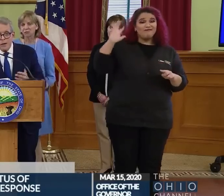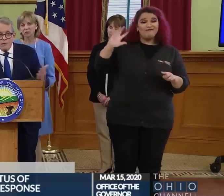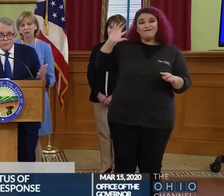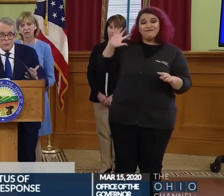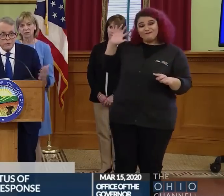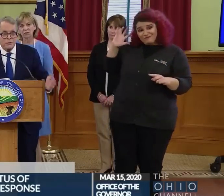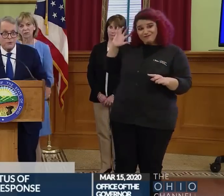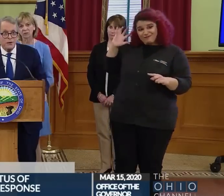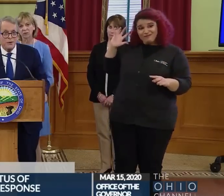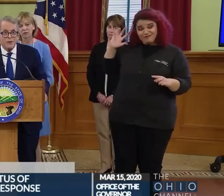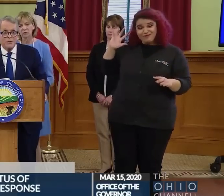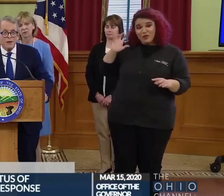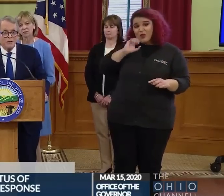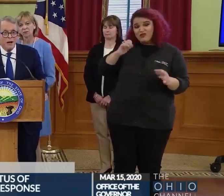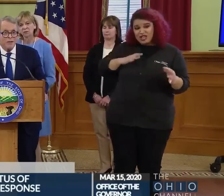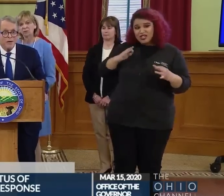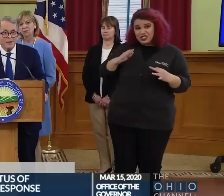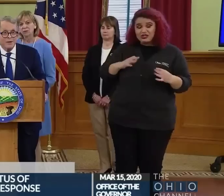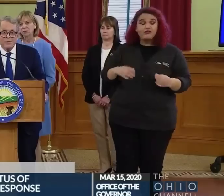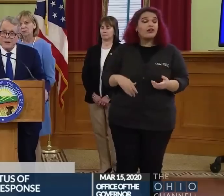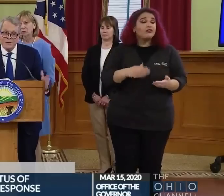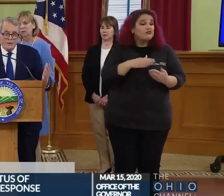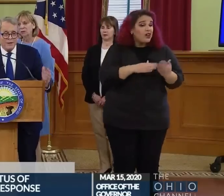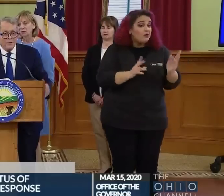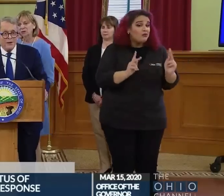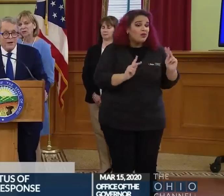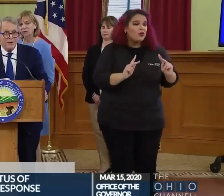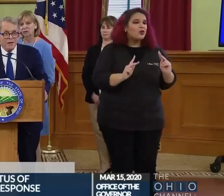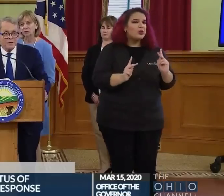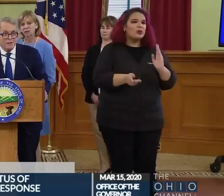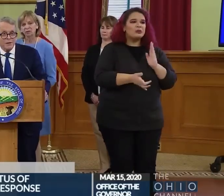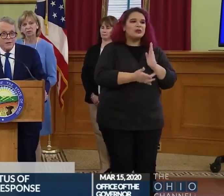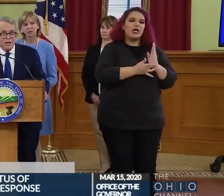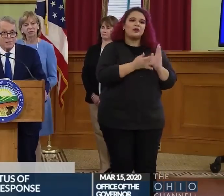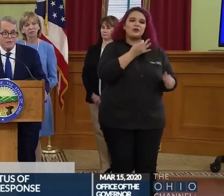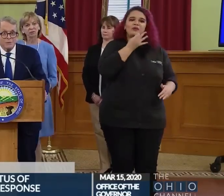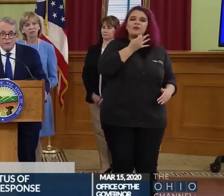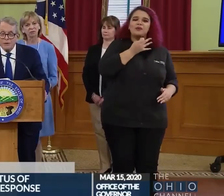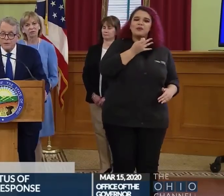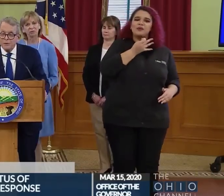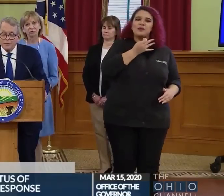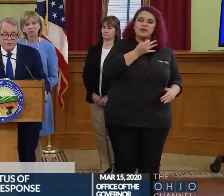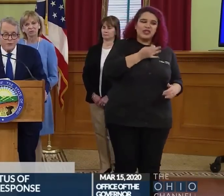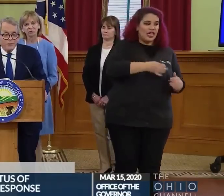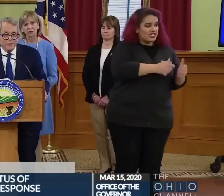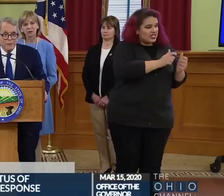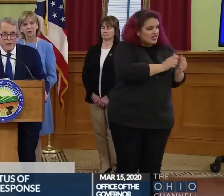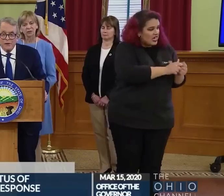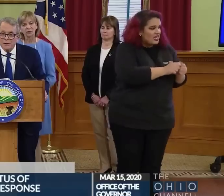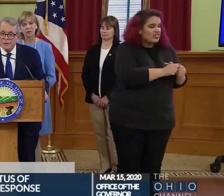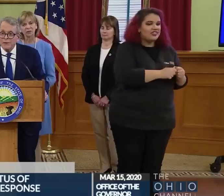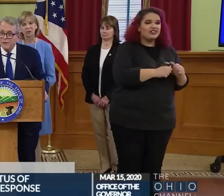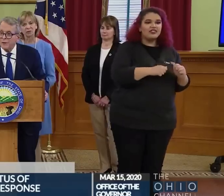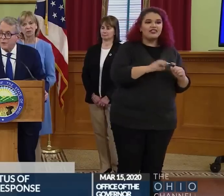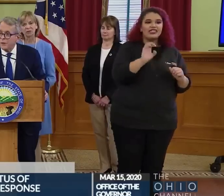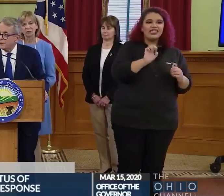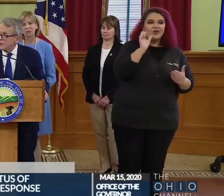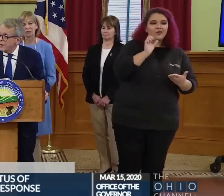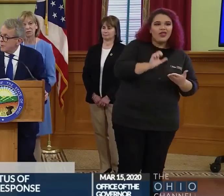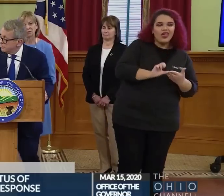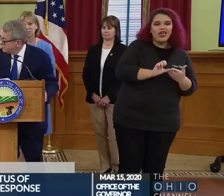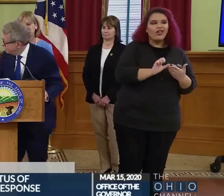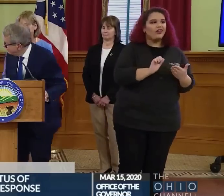also have, for those who are tech savvy, you know, we got text, you can text, and we can do the emails and other